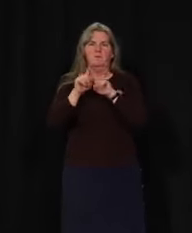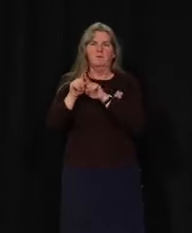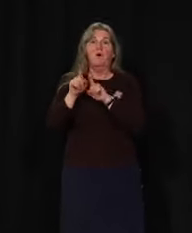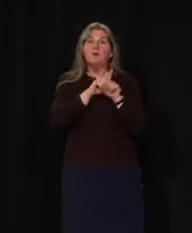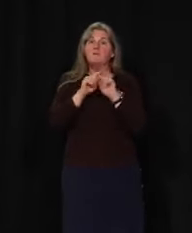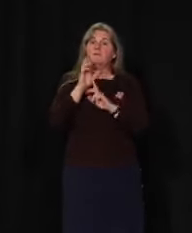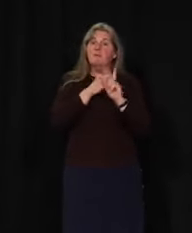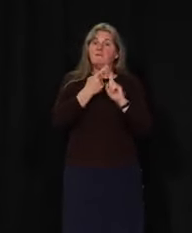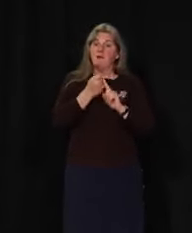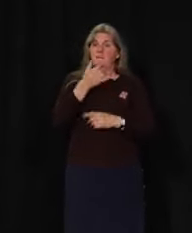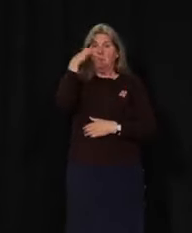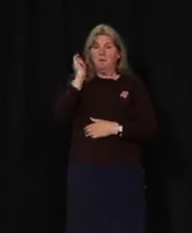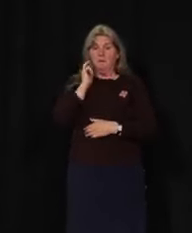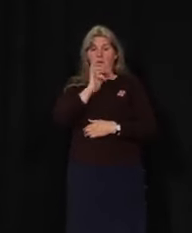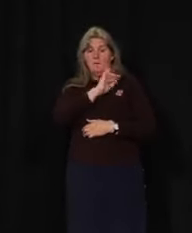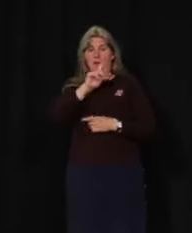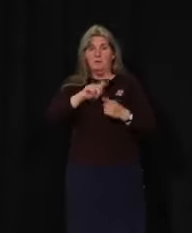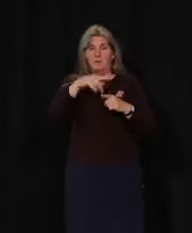to self-isolate.